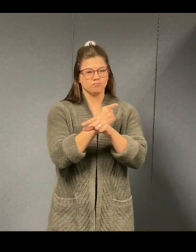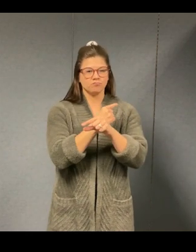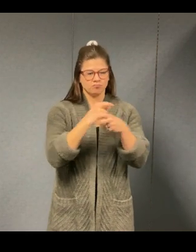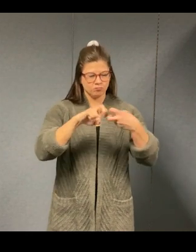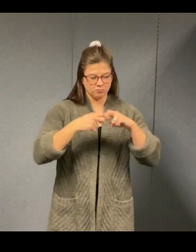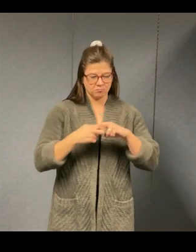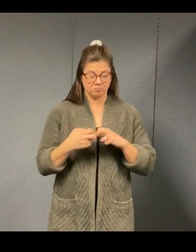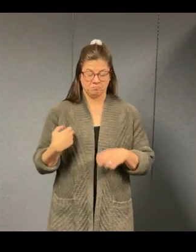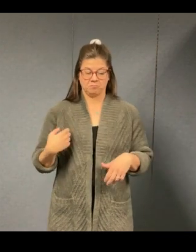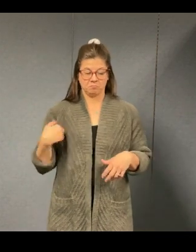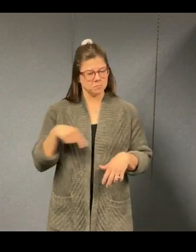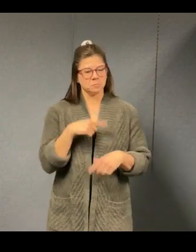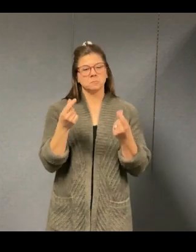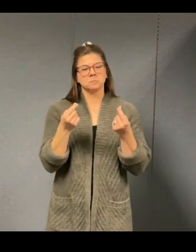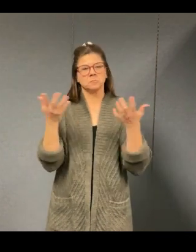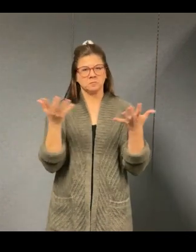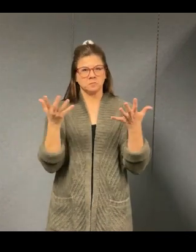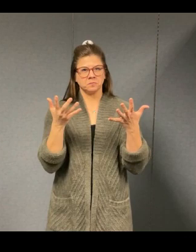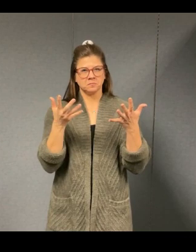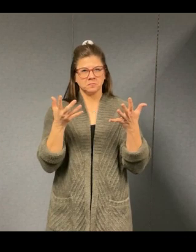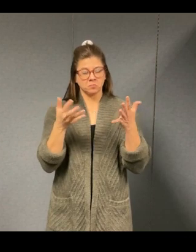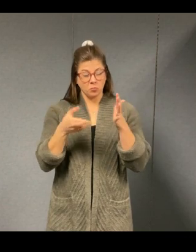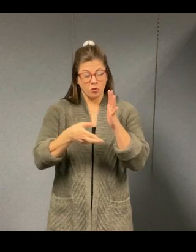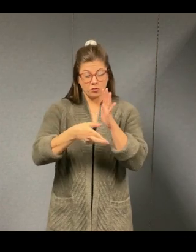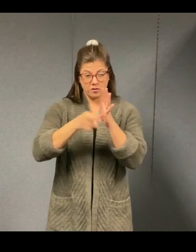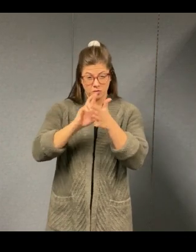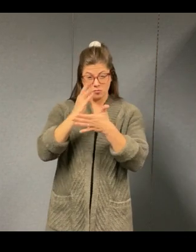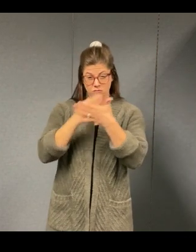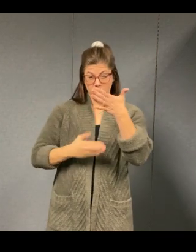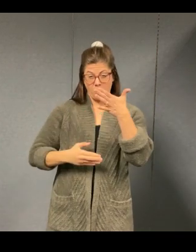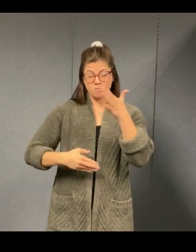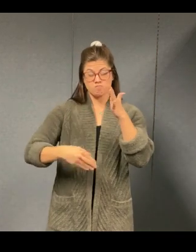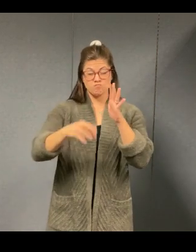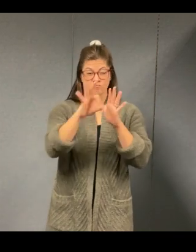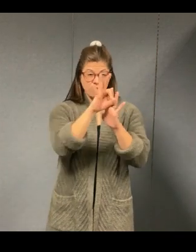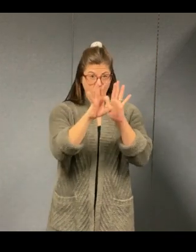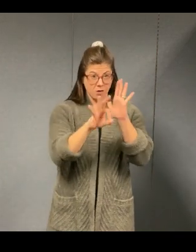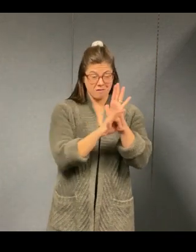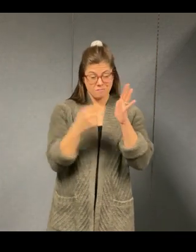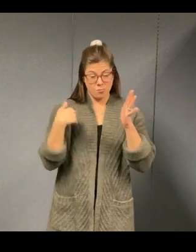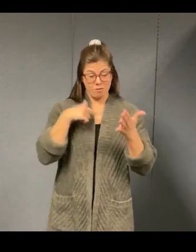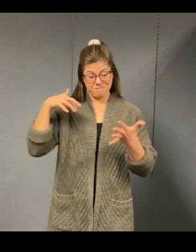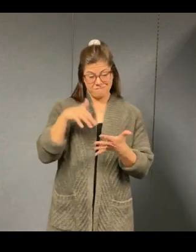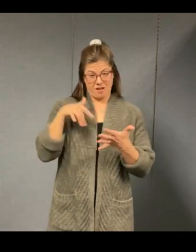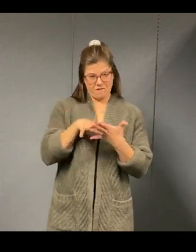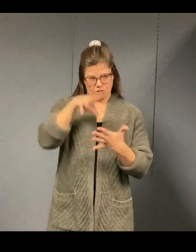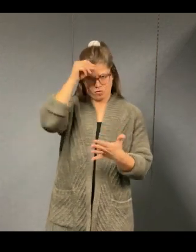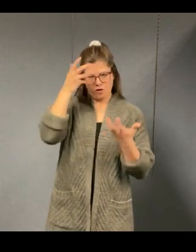do is review some formulas that we've studied already, and we'll use them to solve some actual